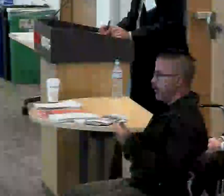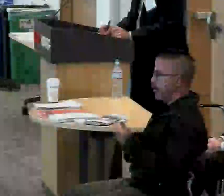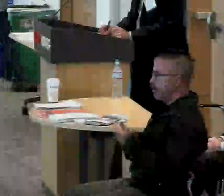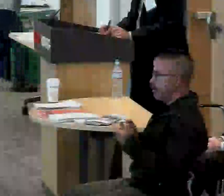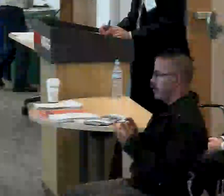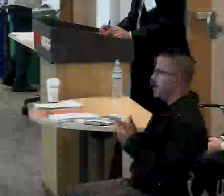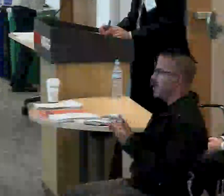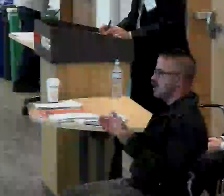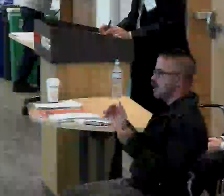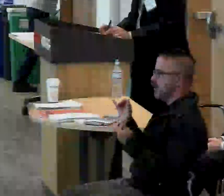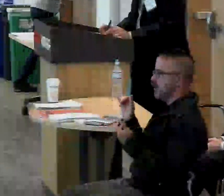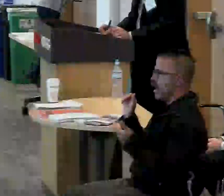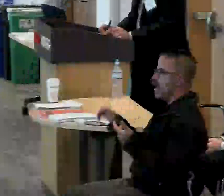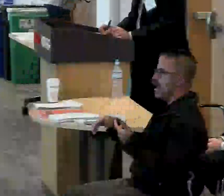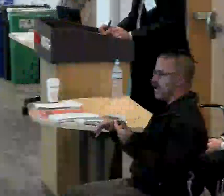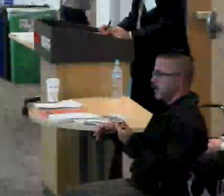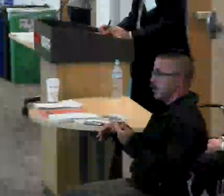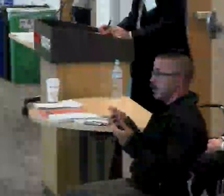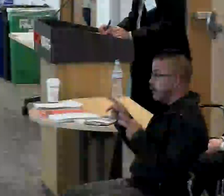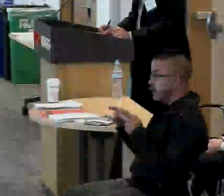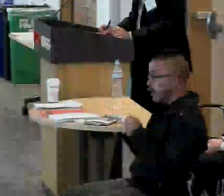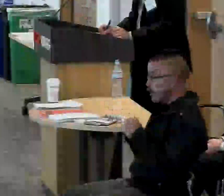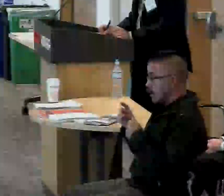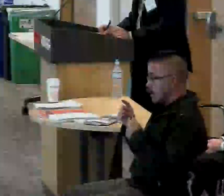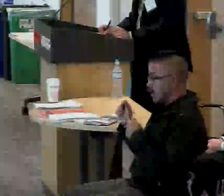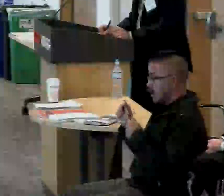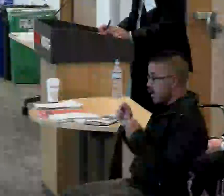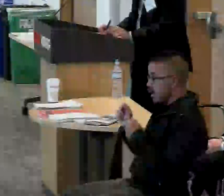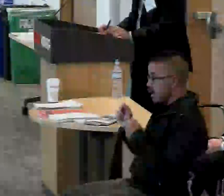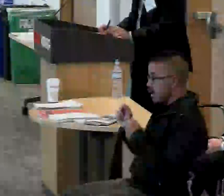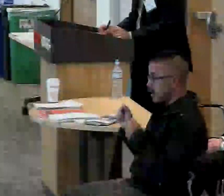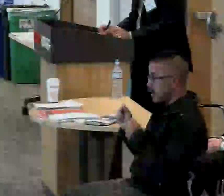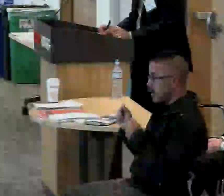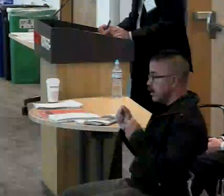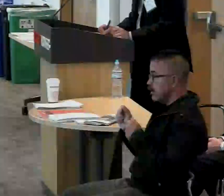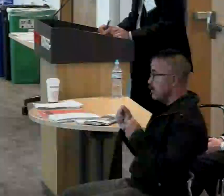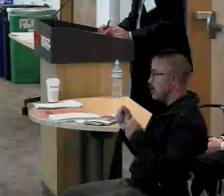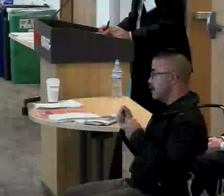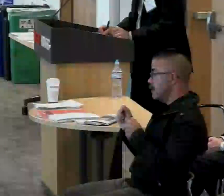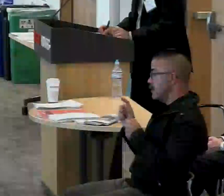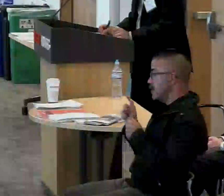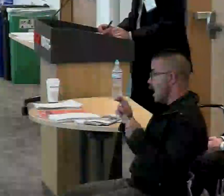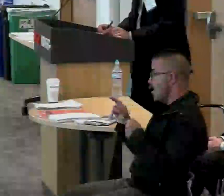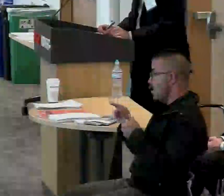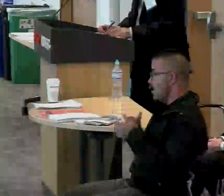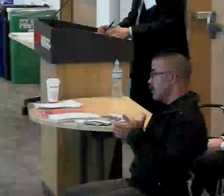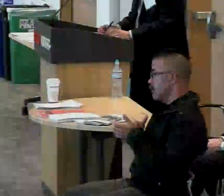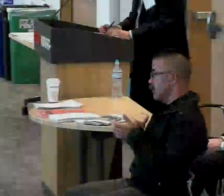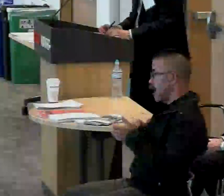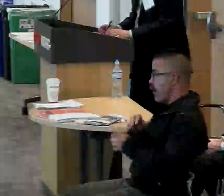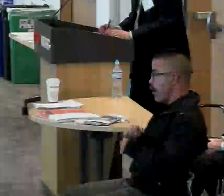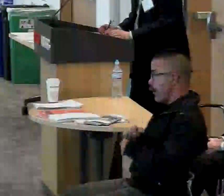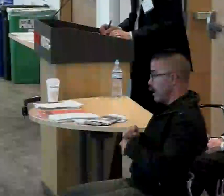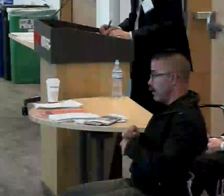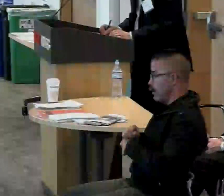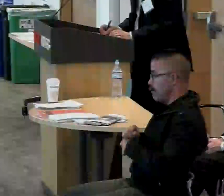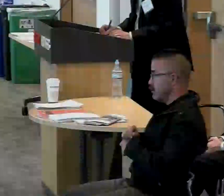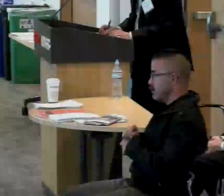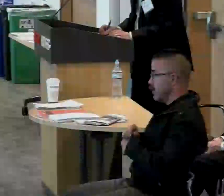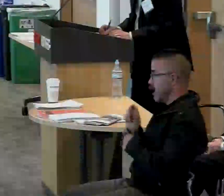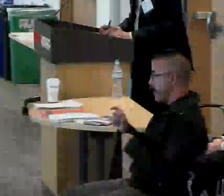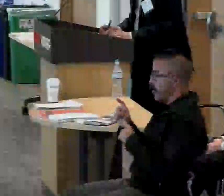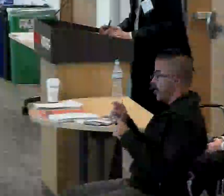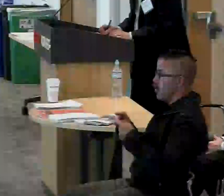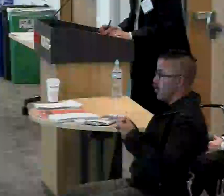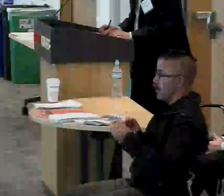like that, where again, people with disability, they go to doctor's appointments and stuff like that, and